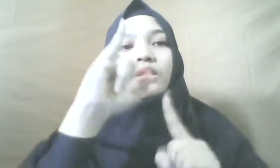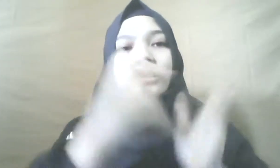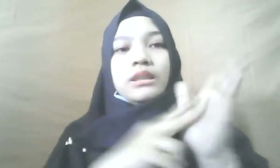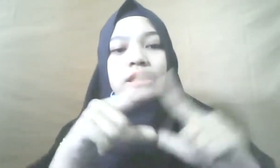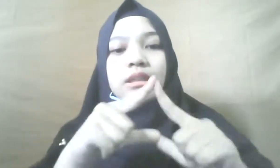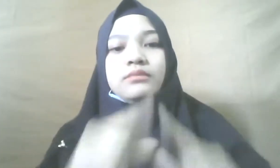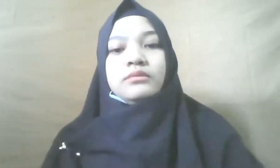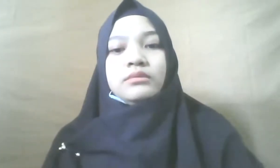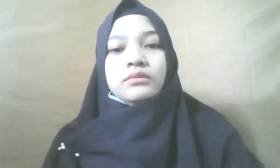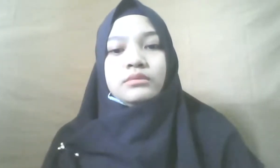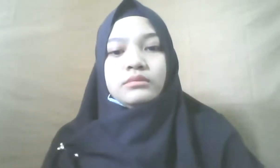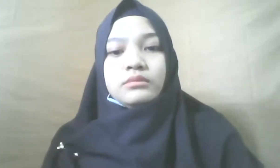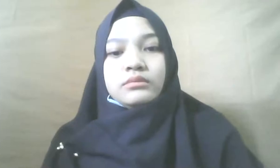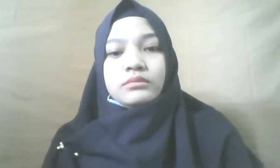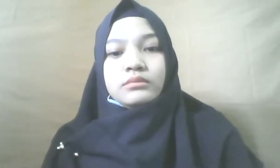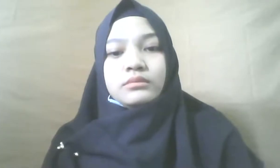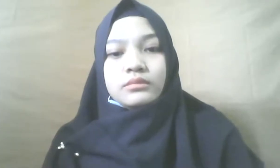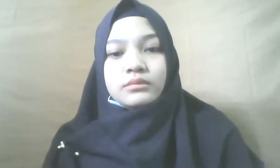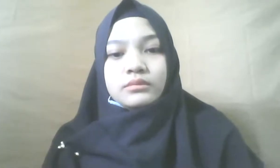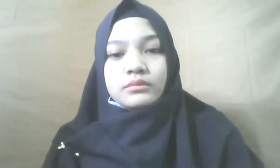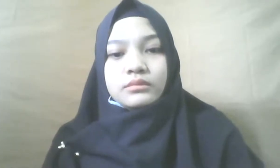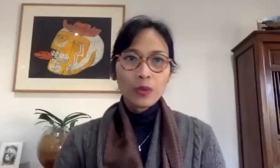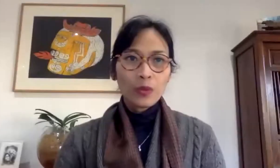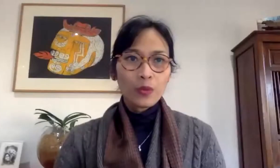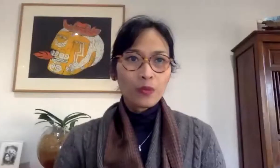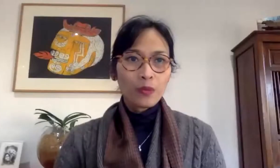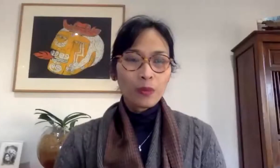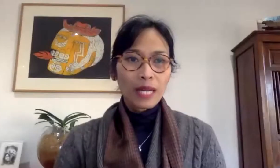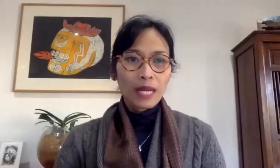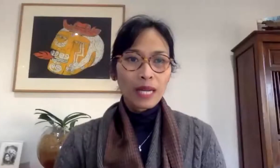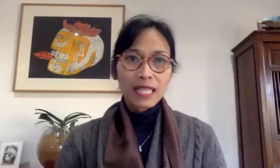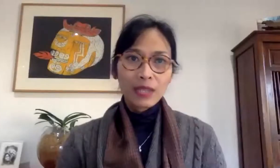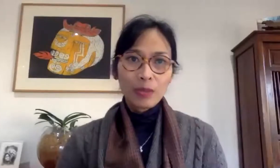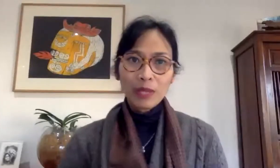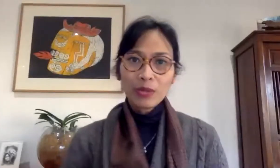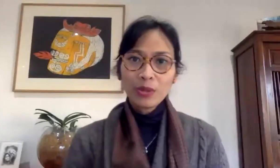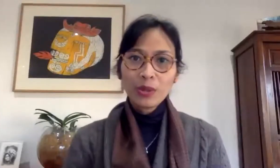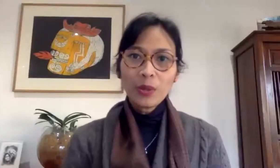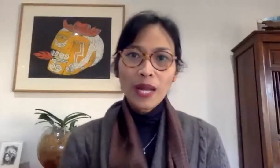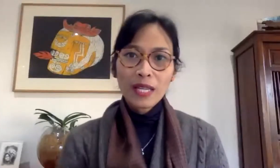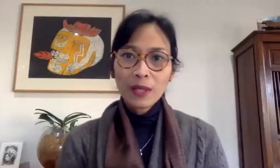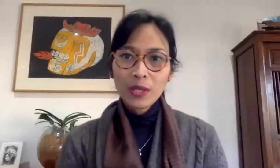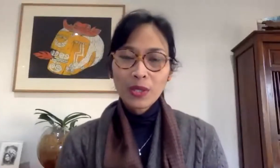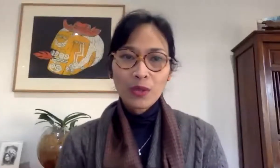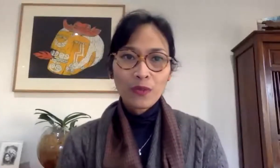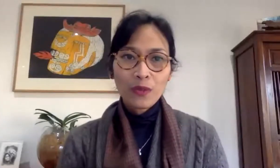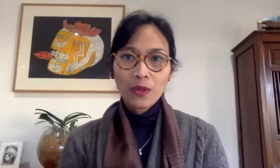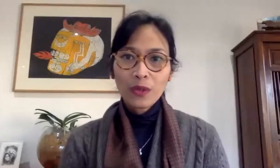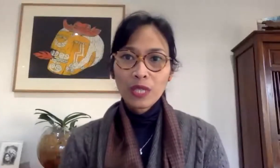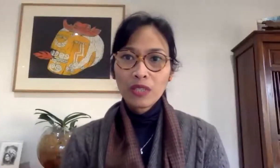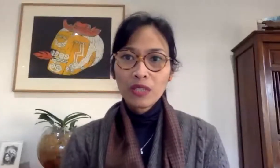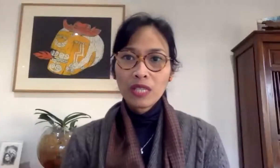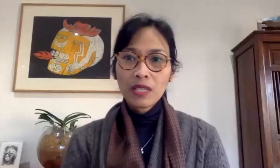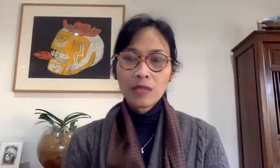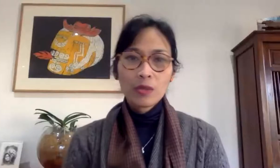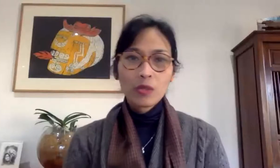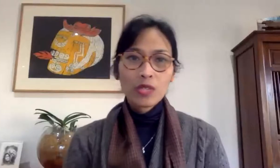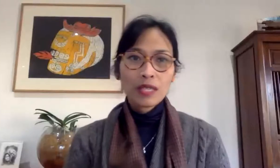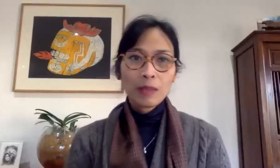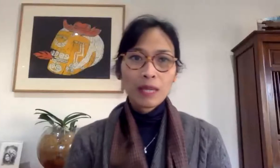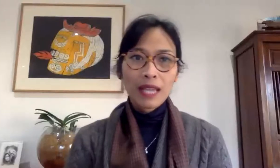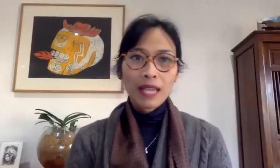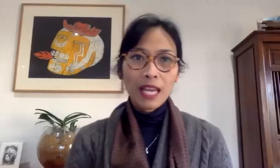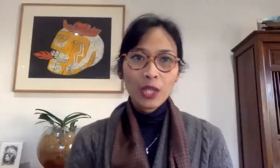Dina. Okay, thank you, Pak Arianto Patunru, and also for the Indonesia project team